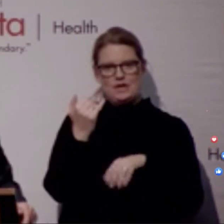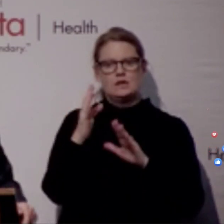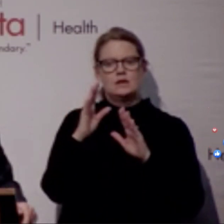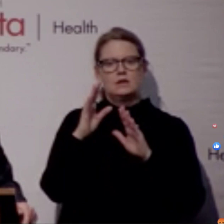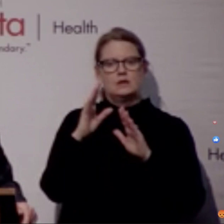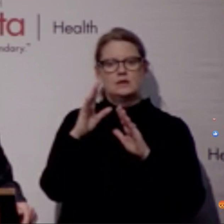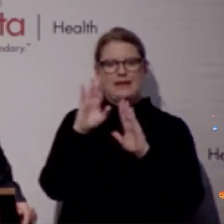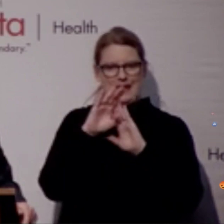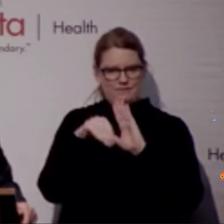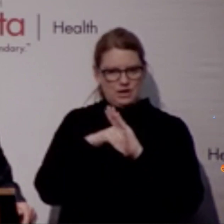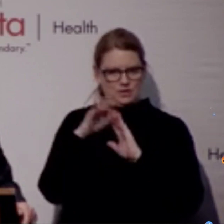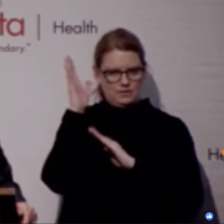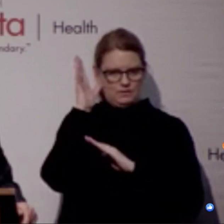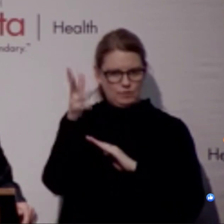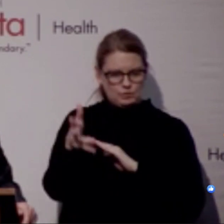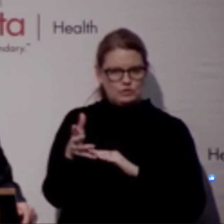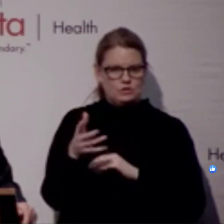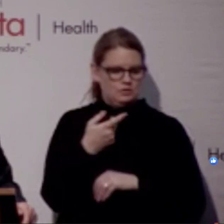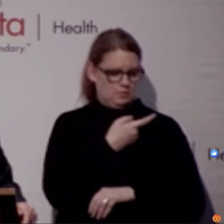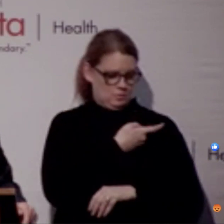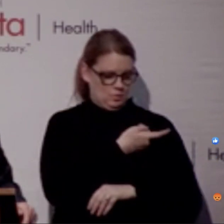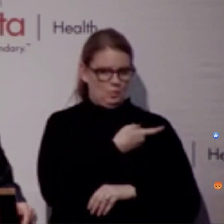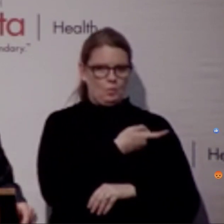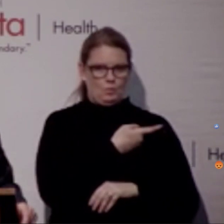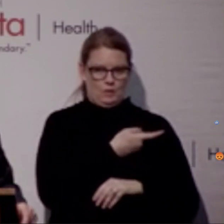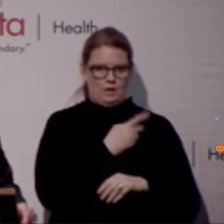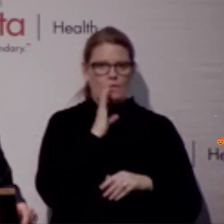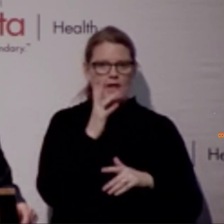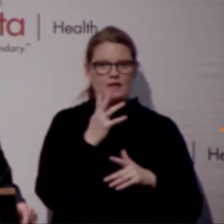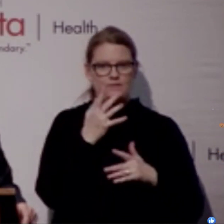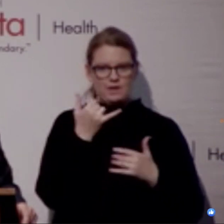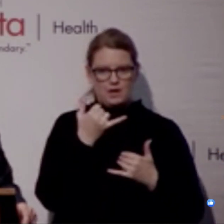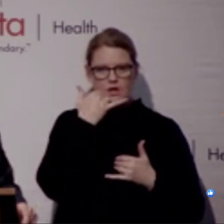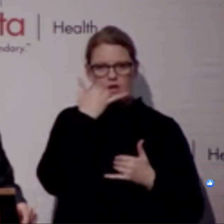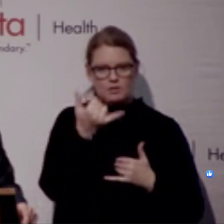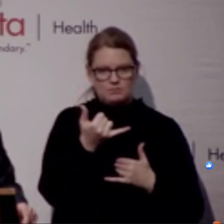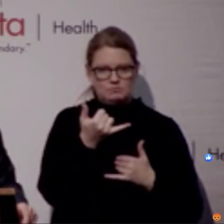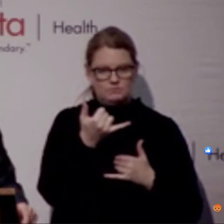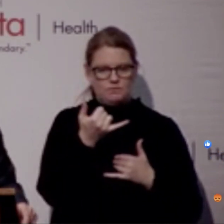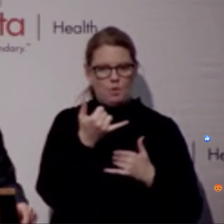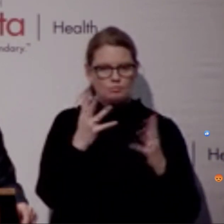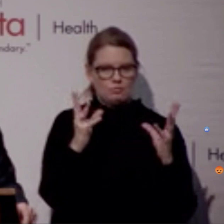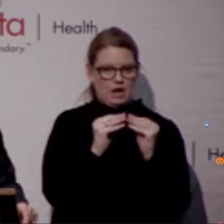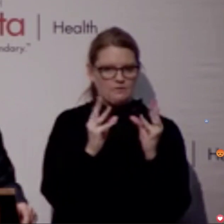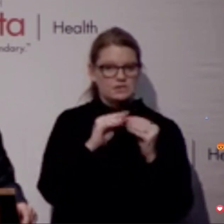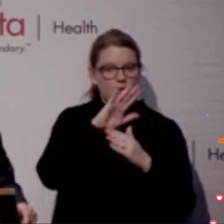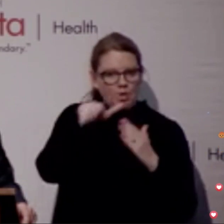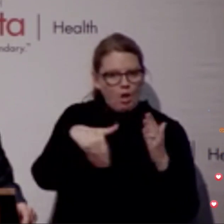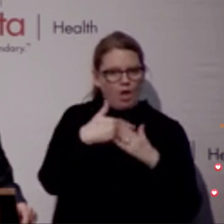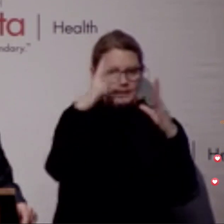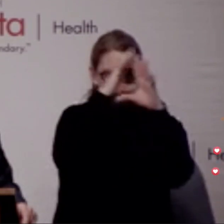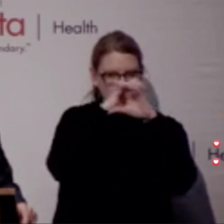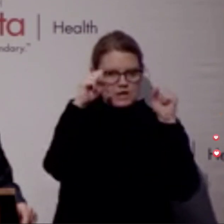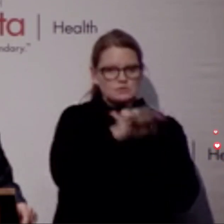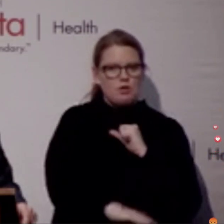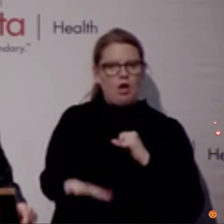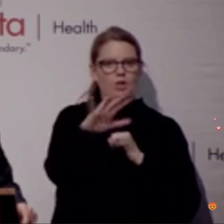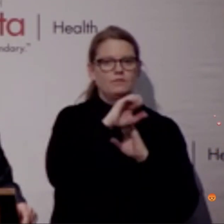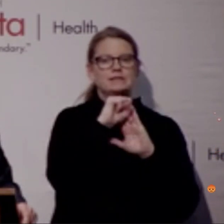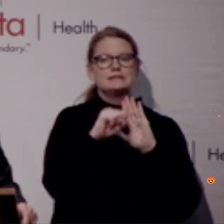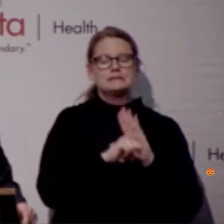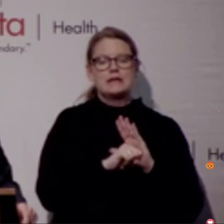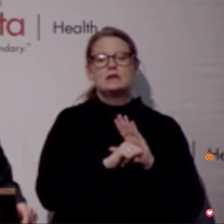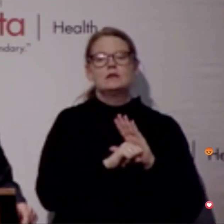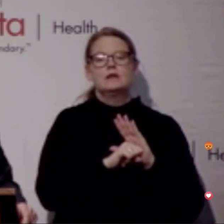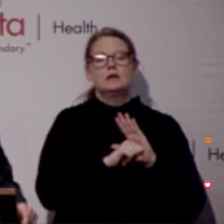now, the Superintendent Basler and I will be holding a dial-in conference with all of the superintendents across the state. I know that they'll